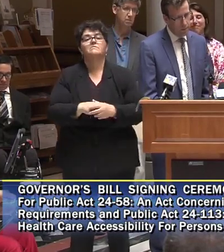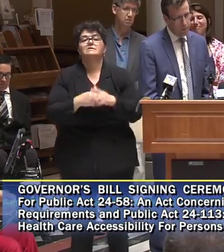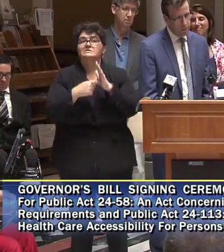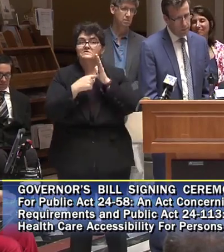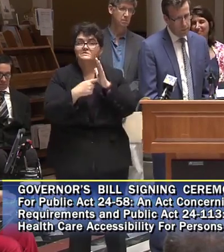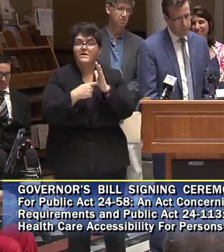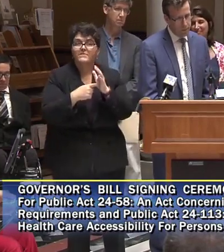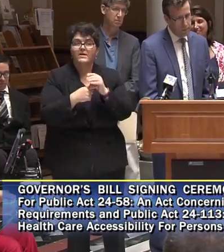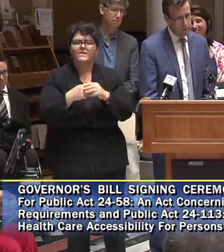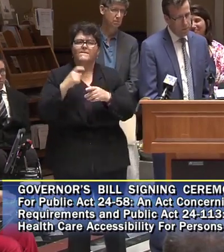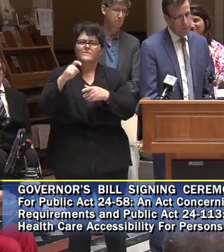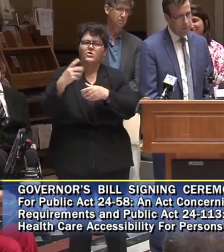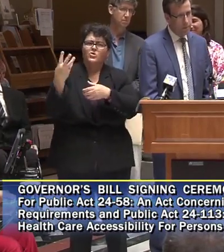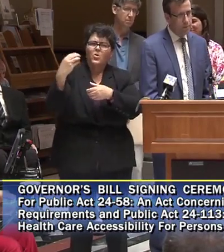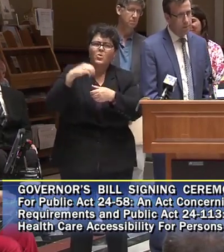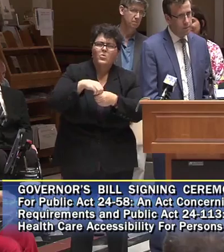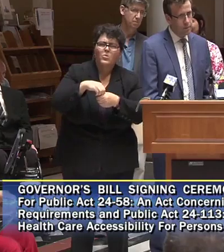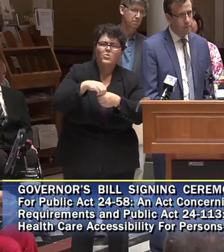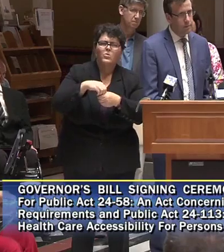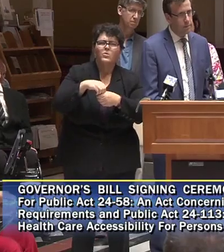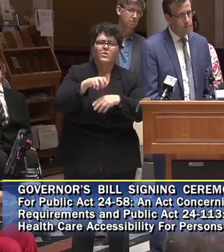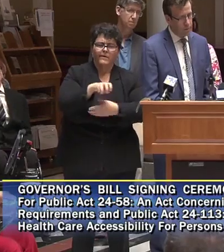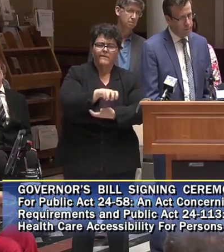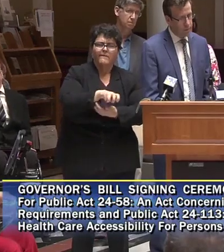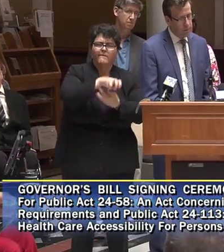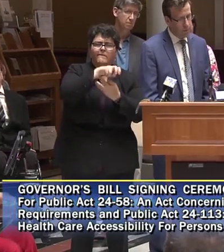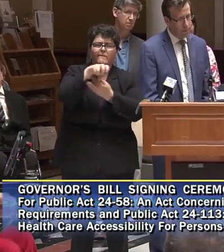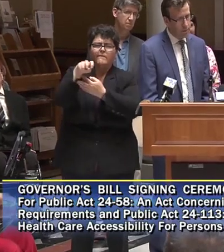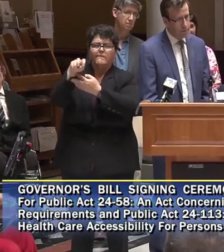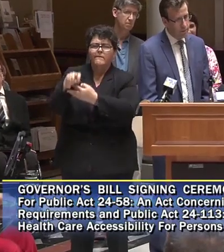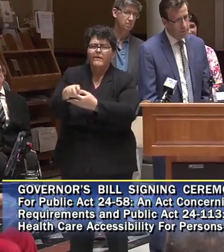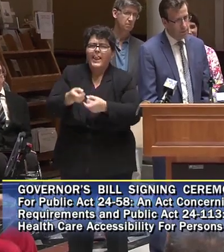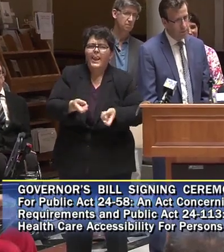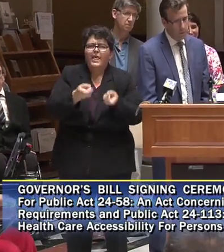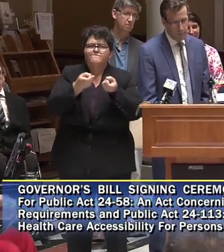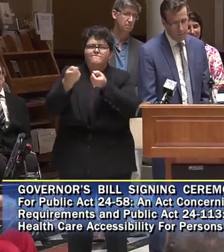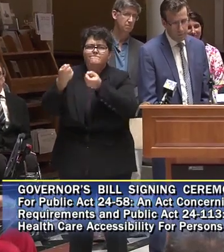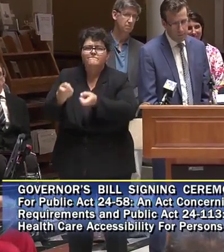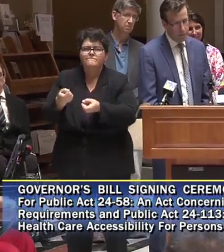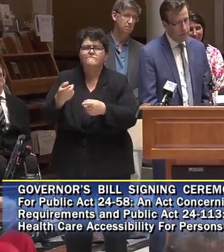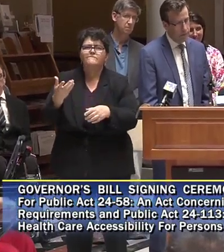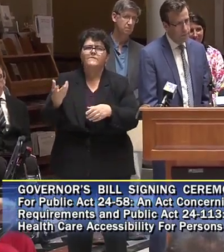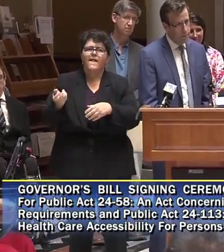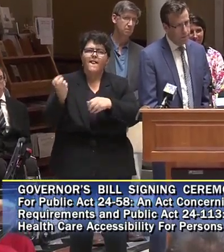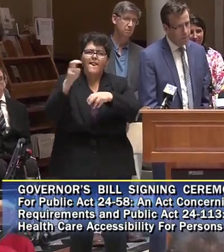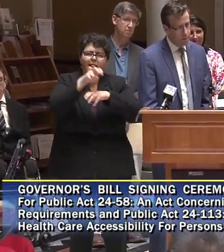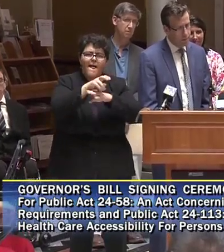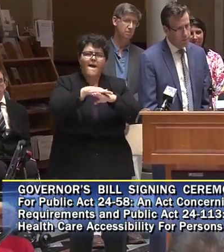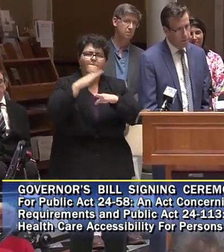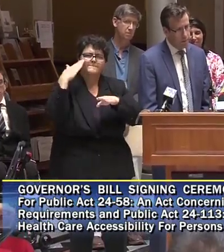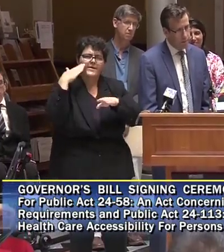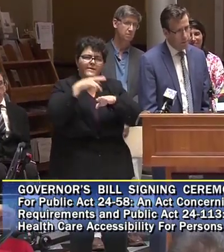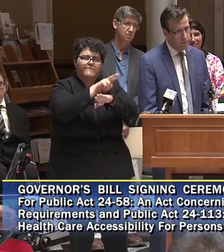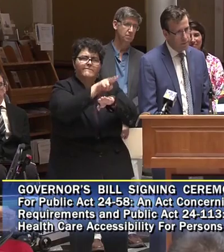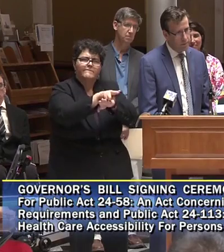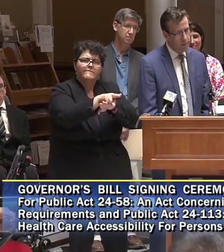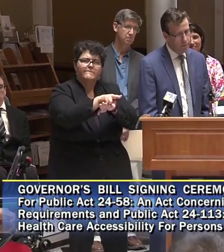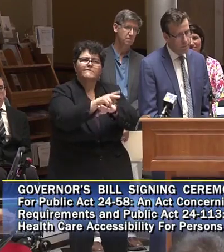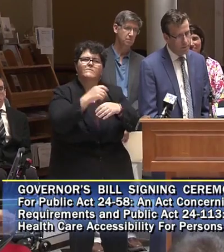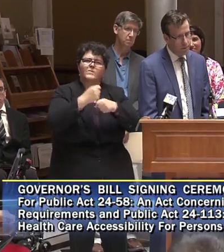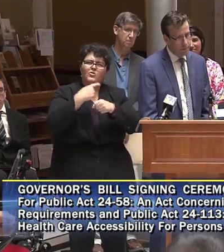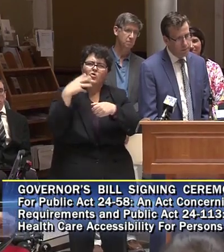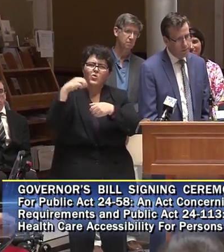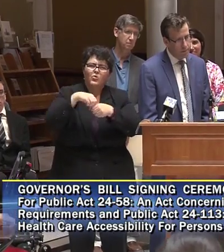mechanical lifts to help individuals use the new accessible diagnostic equipment and implement better